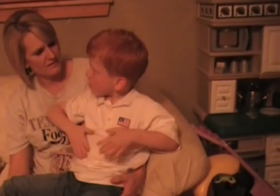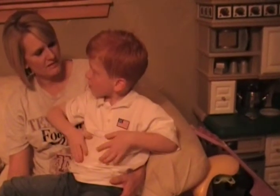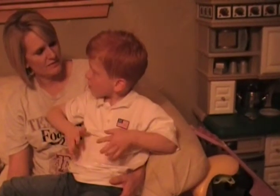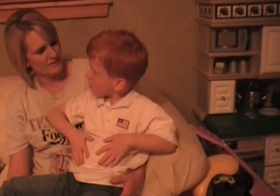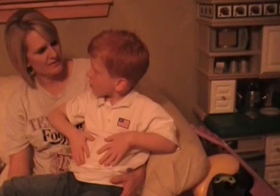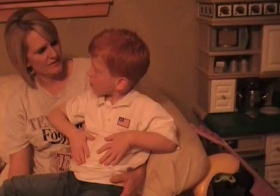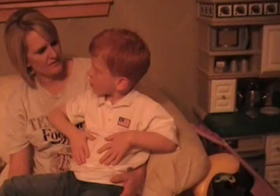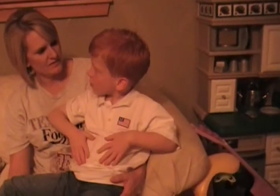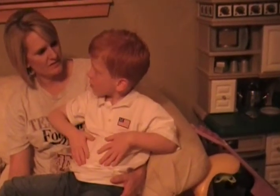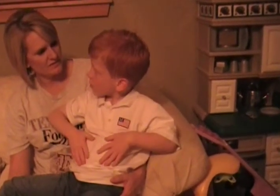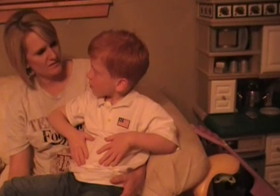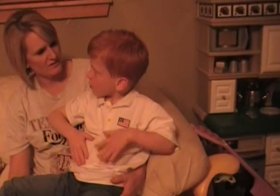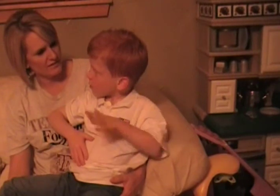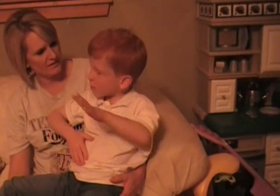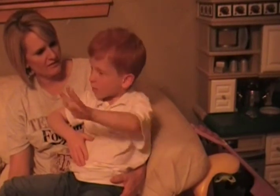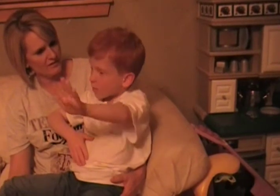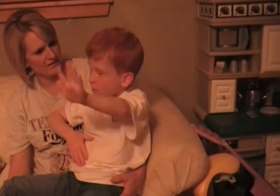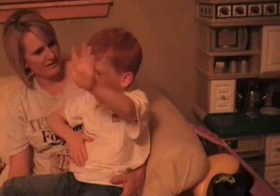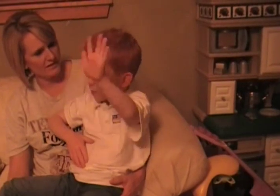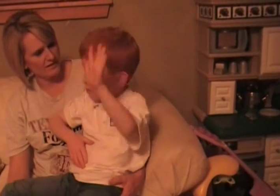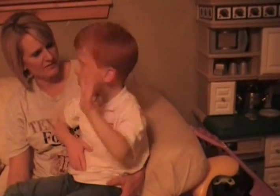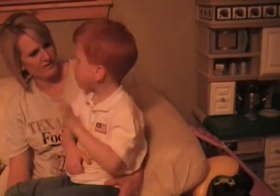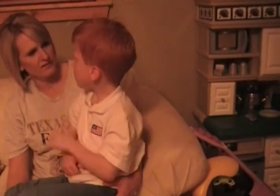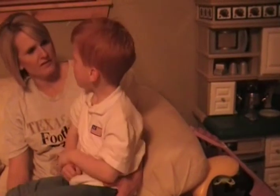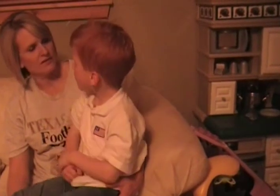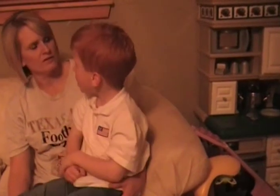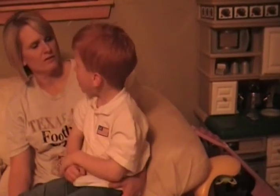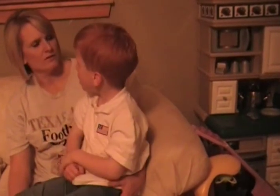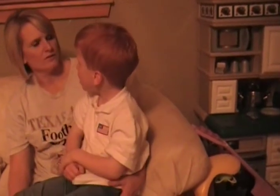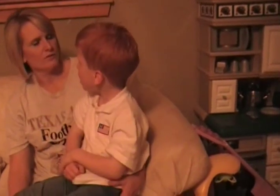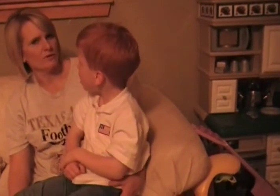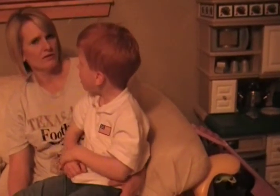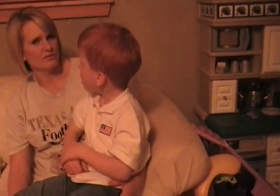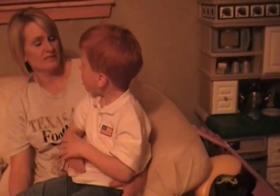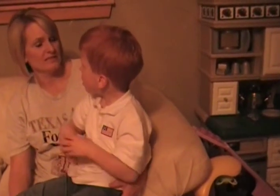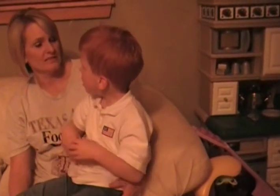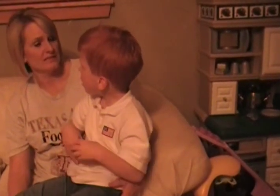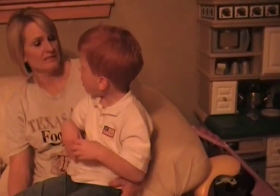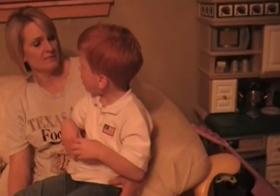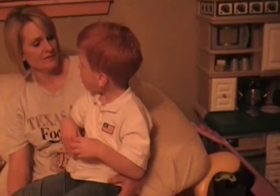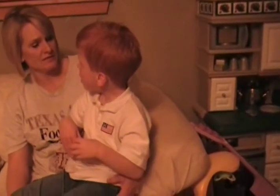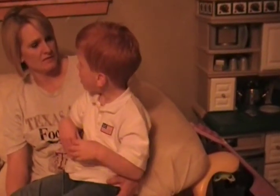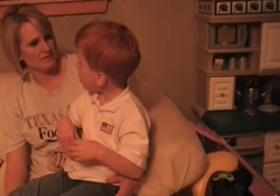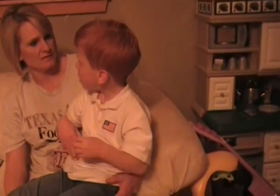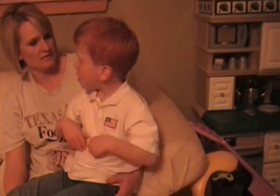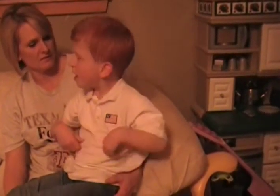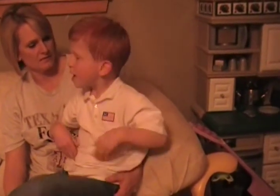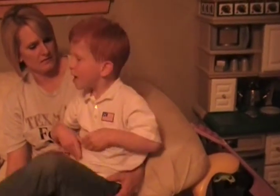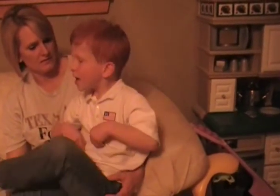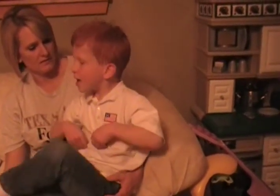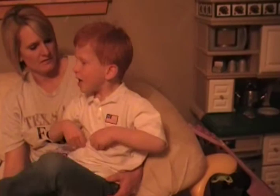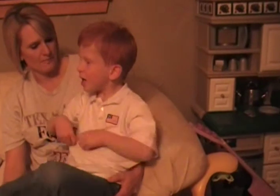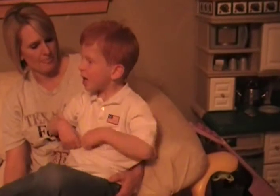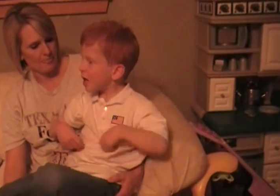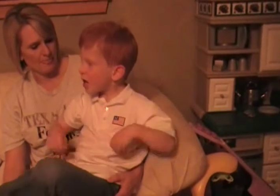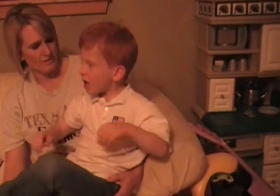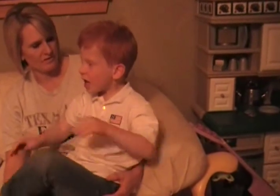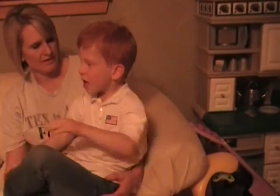And you know? Did we see elephants? We saw an elephant. Yeah, elephant. Zebras. We see zebras. They don't run. That's right.